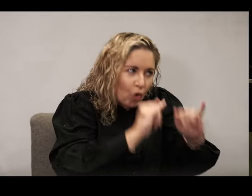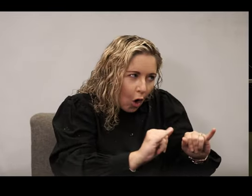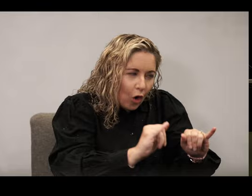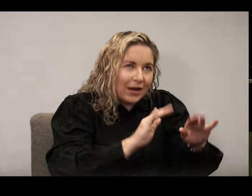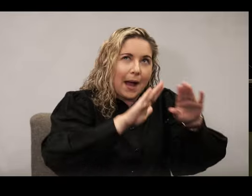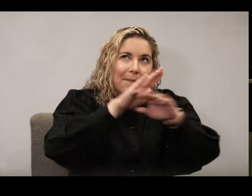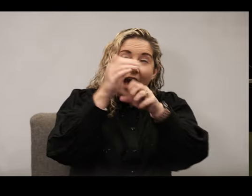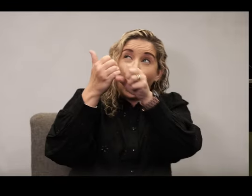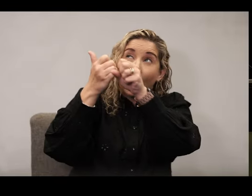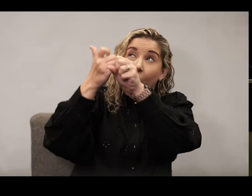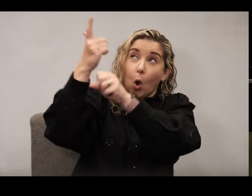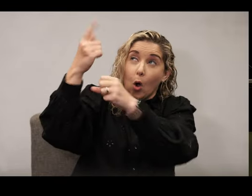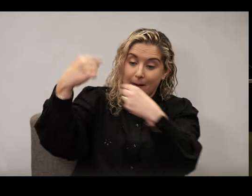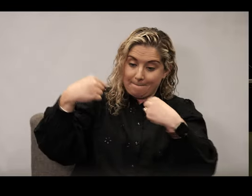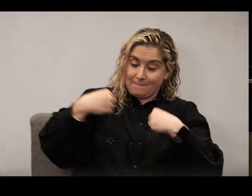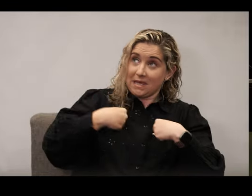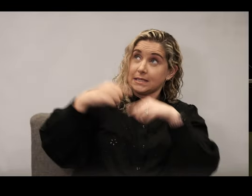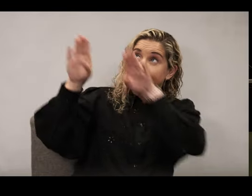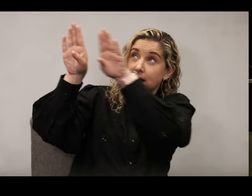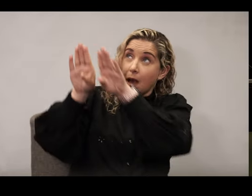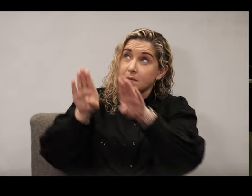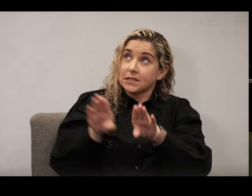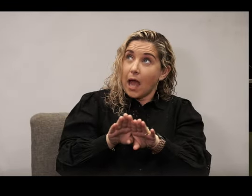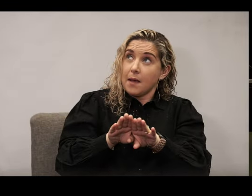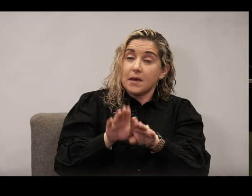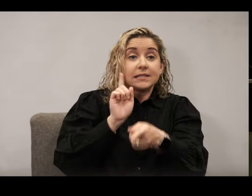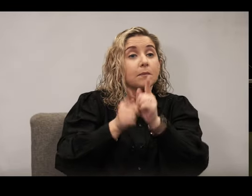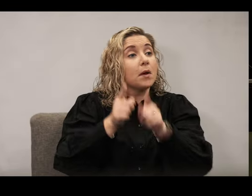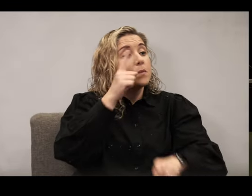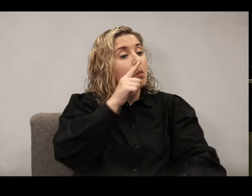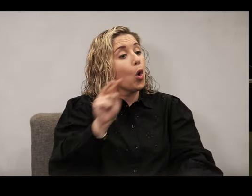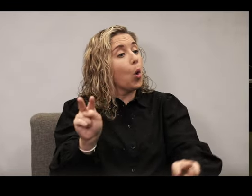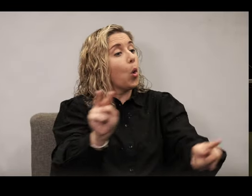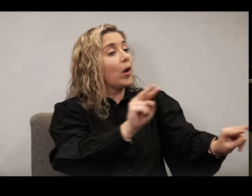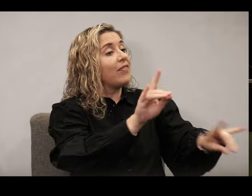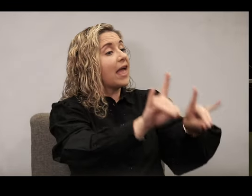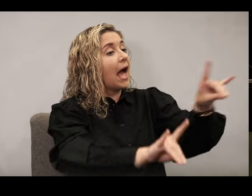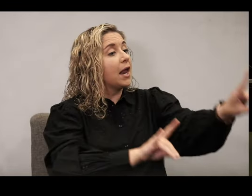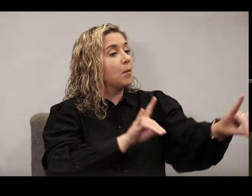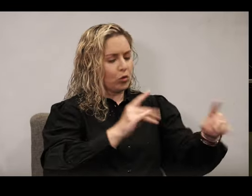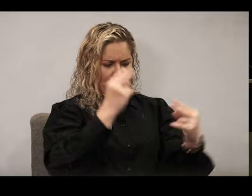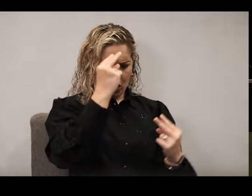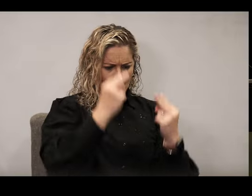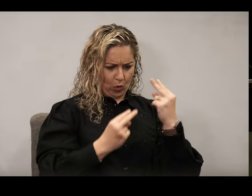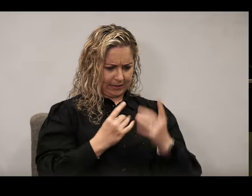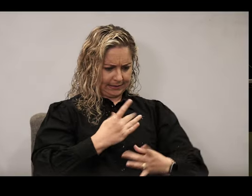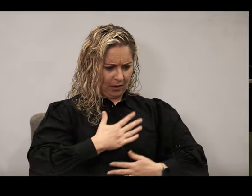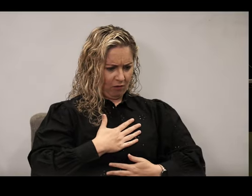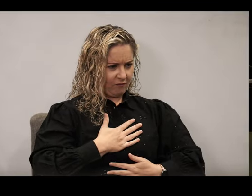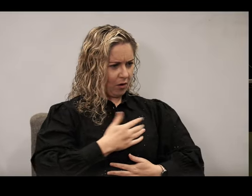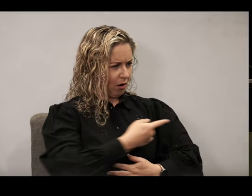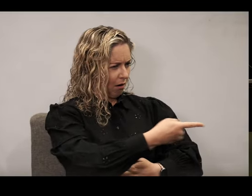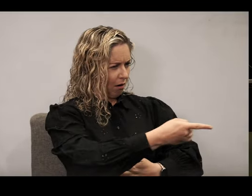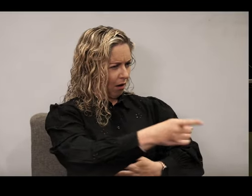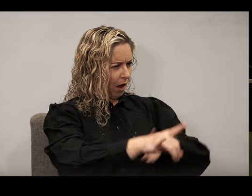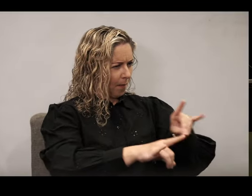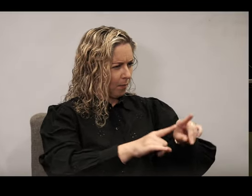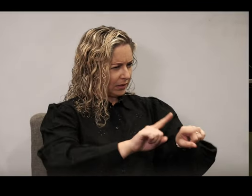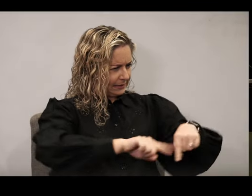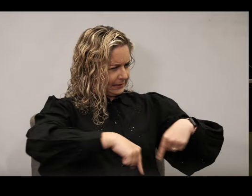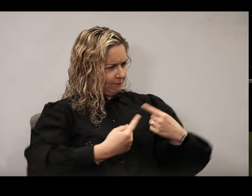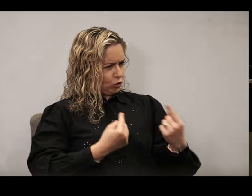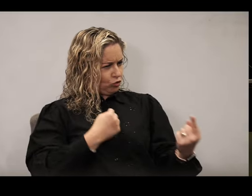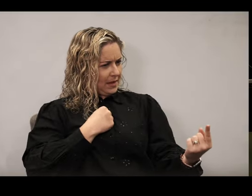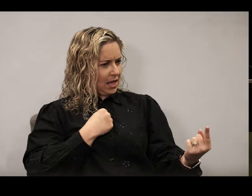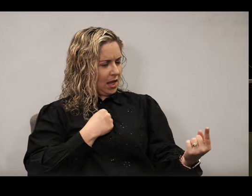out what it means to be created in the image of God is to look at the animals and look at us and see how we're different from the animals and conclude that's